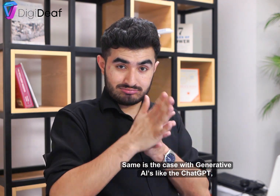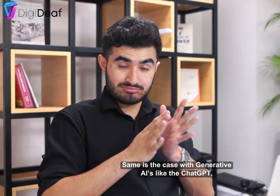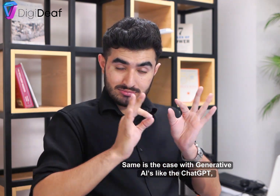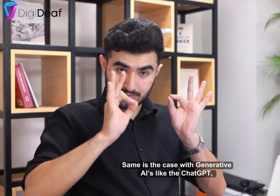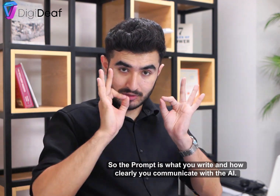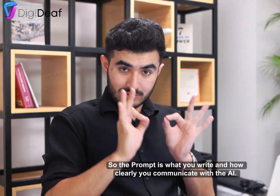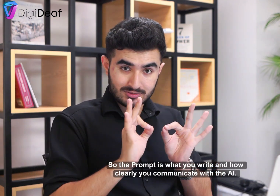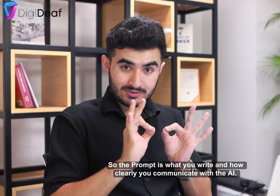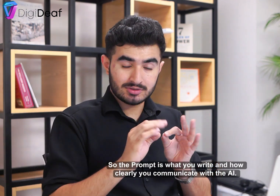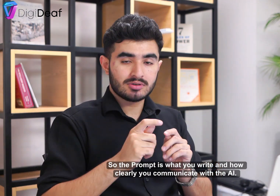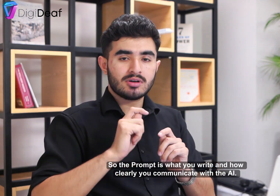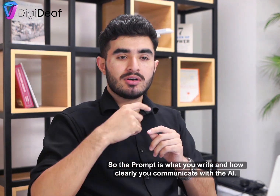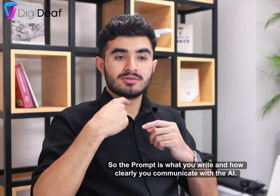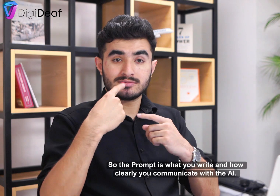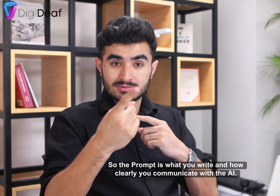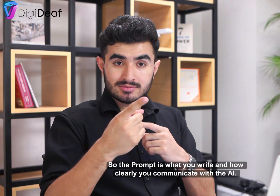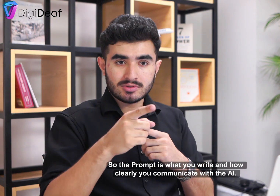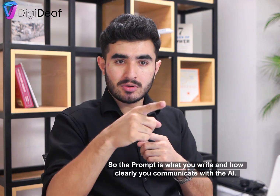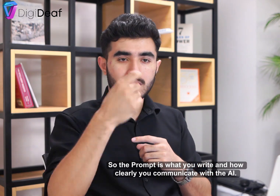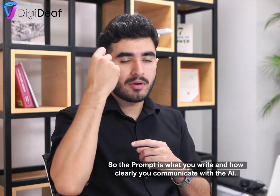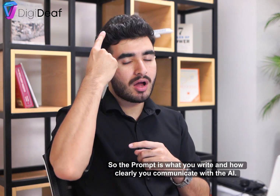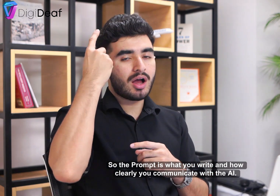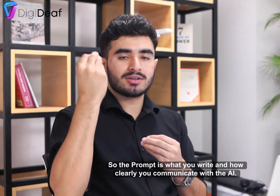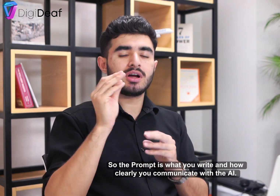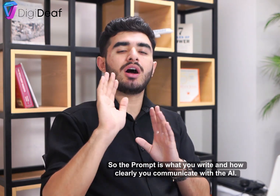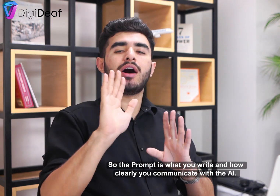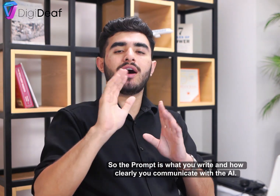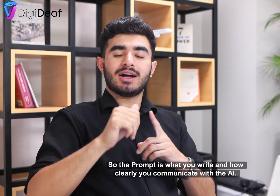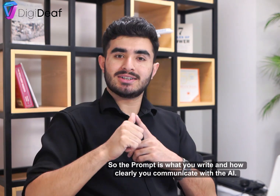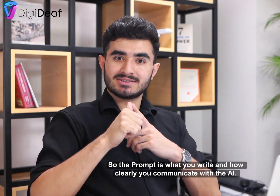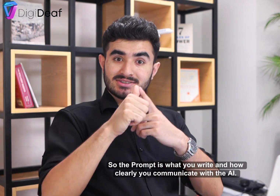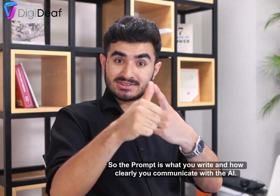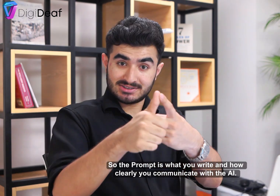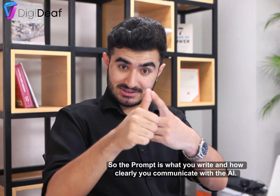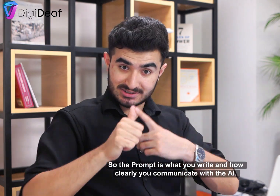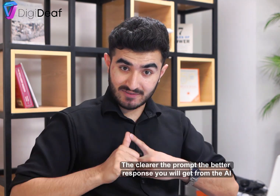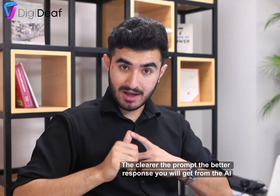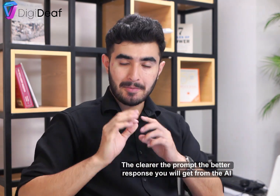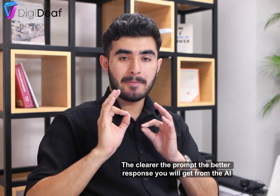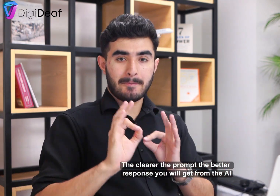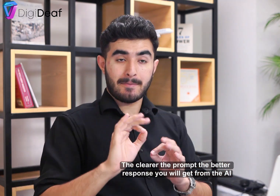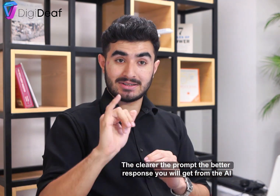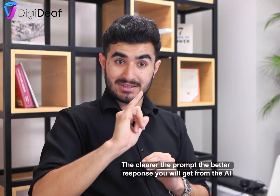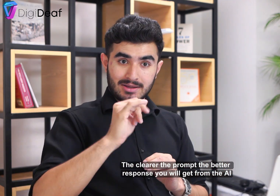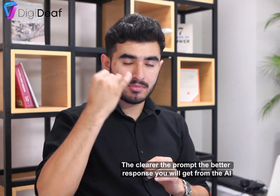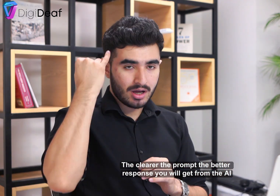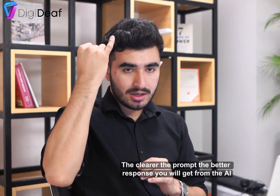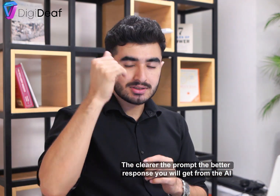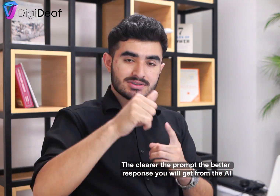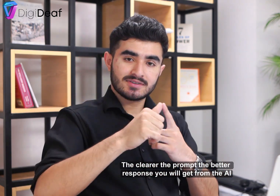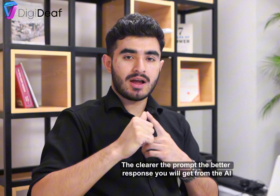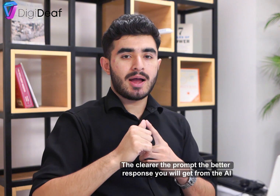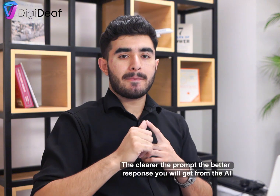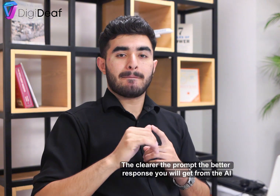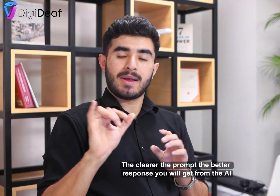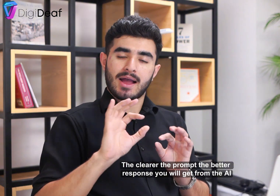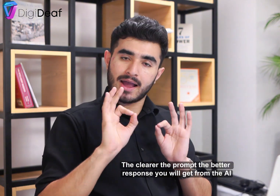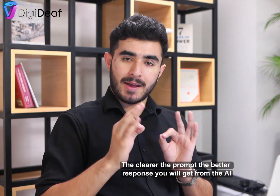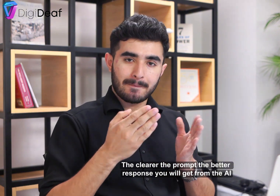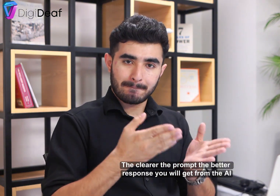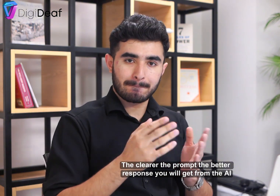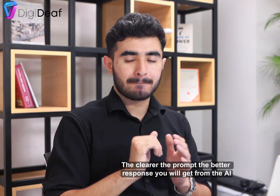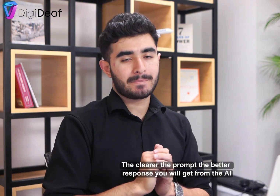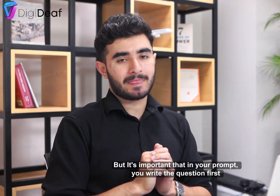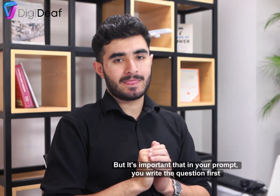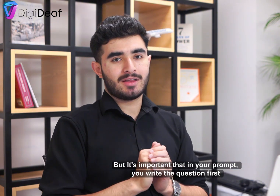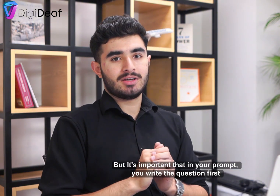the ChatGPT. So the prompt is what you write and how clearly you communicate with the AI. Clearer the prompt, the better response you